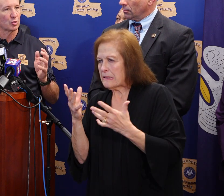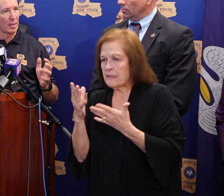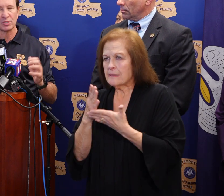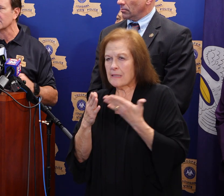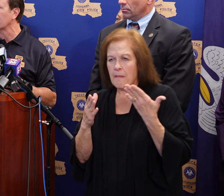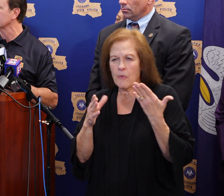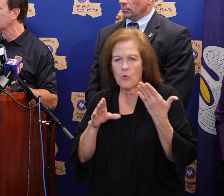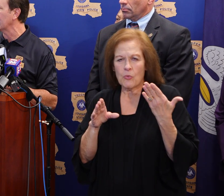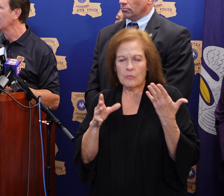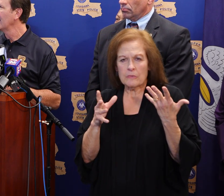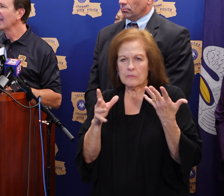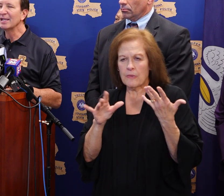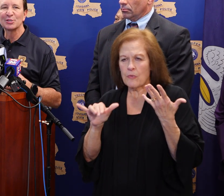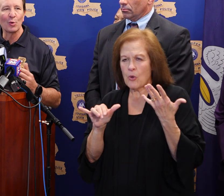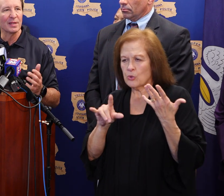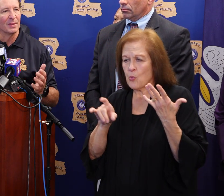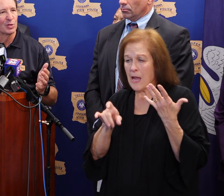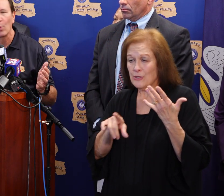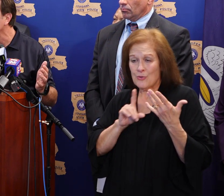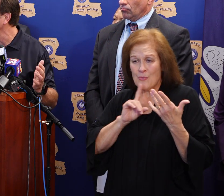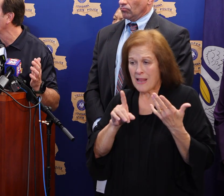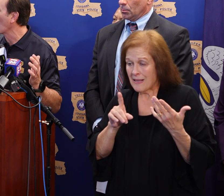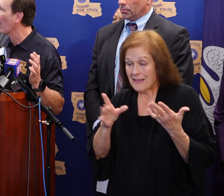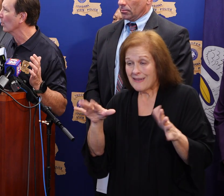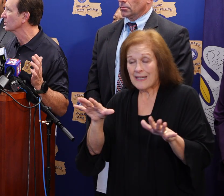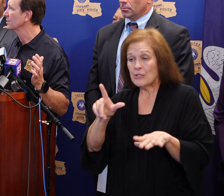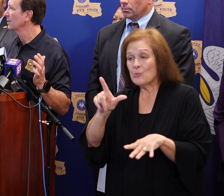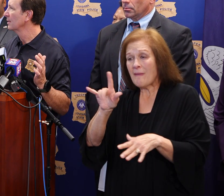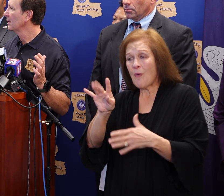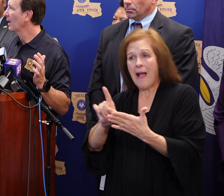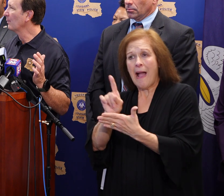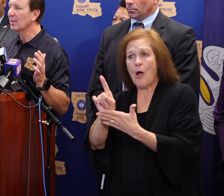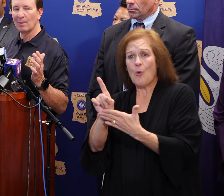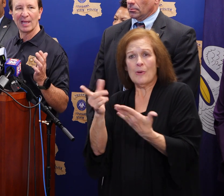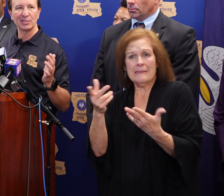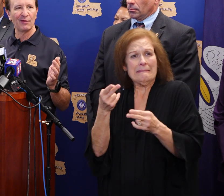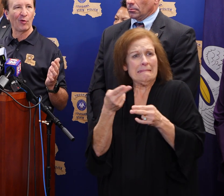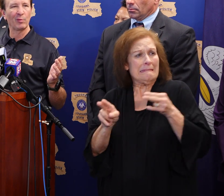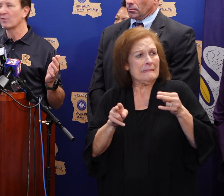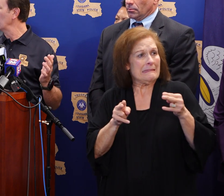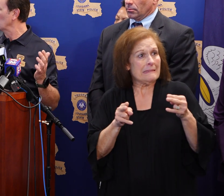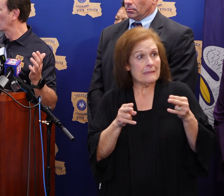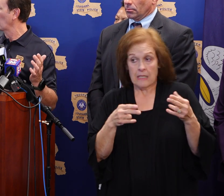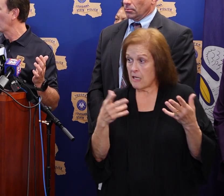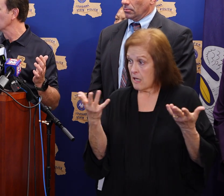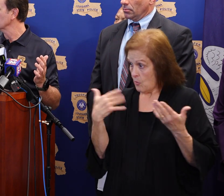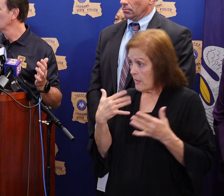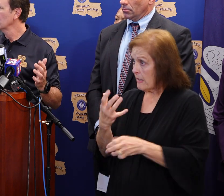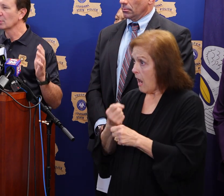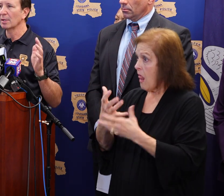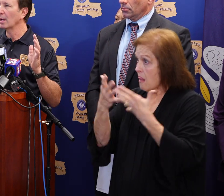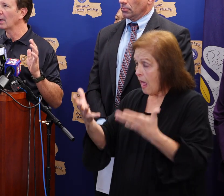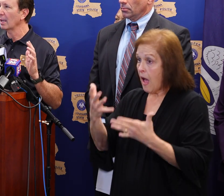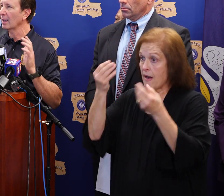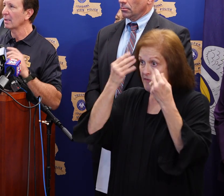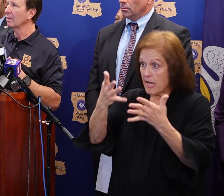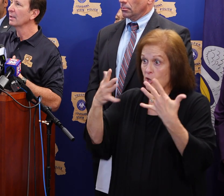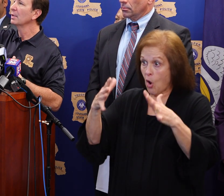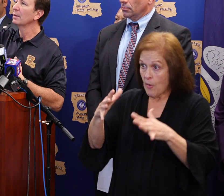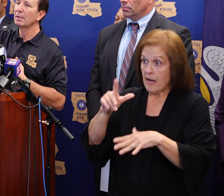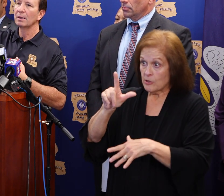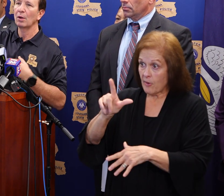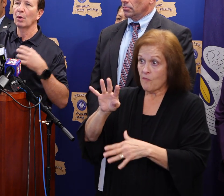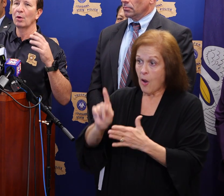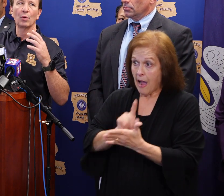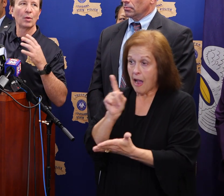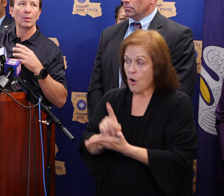of those questions, because again, it's only been 24 hours. I mean, can you imagine how far we've come in 24 hours? So, Just